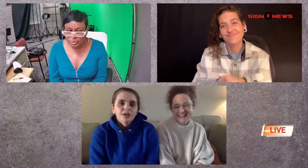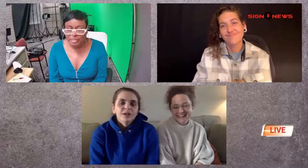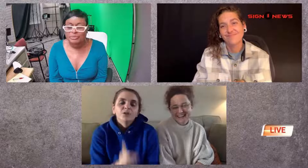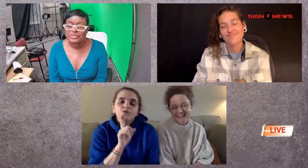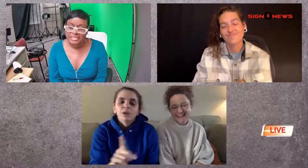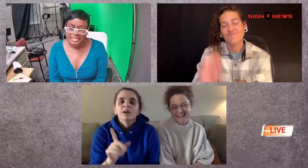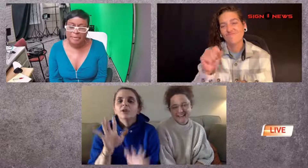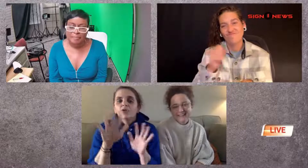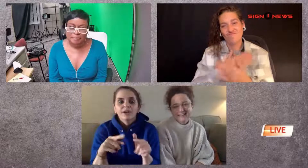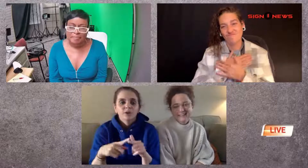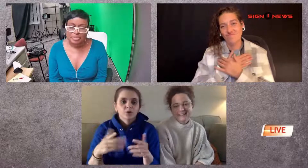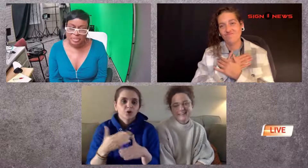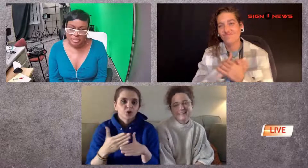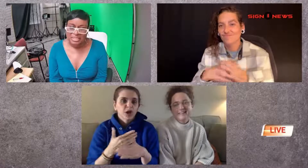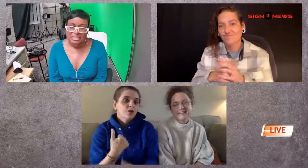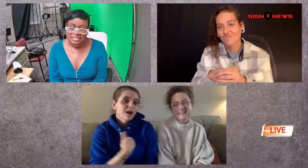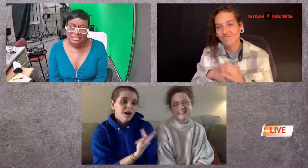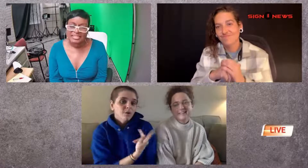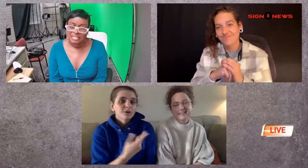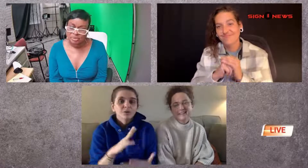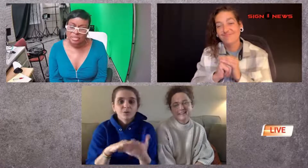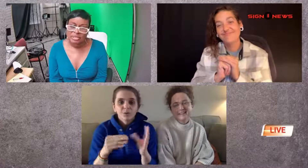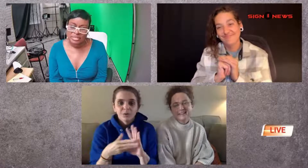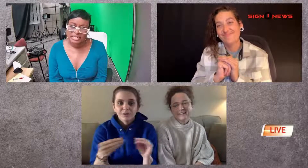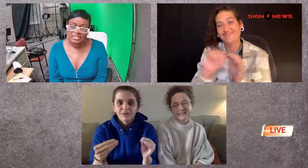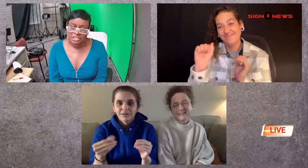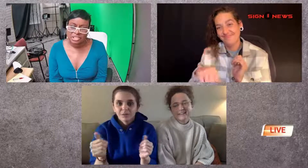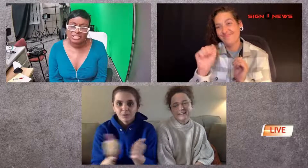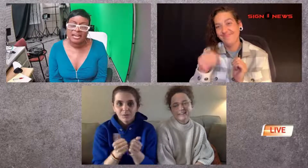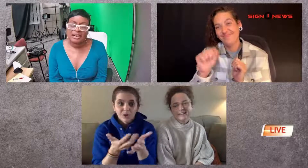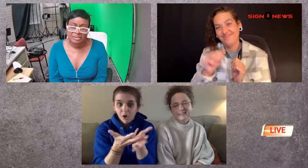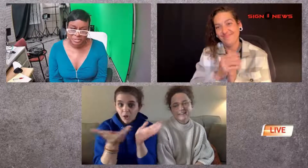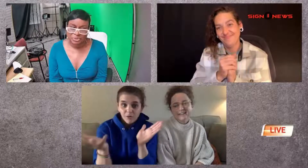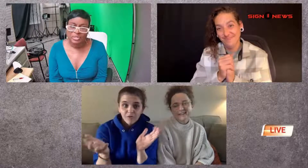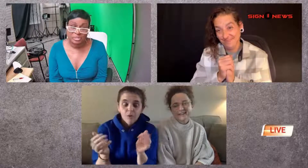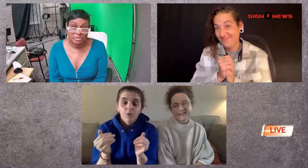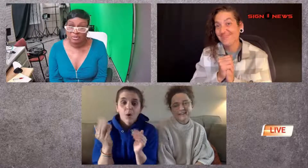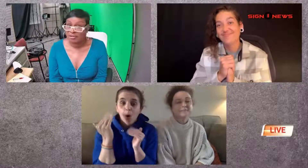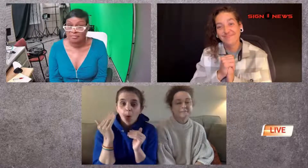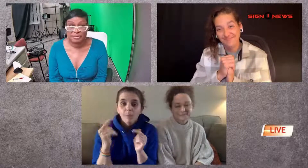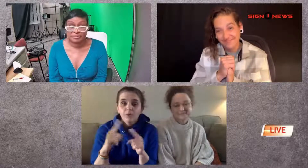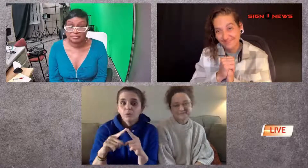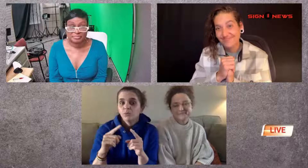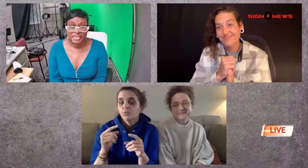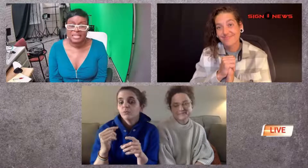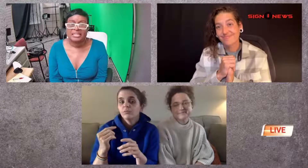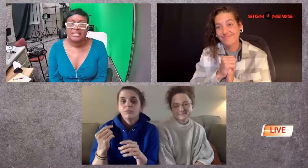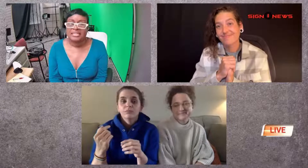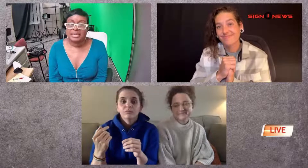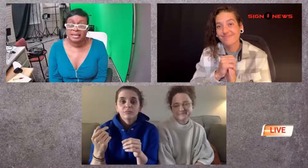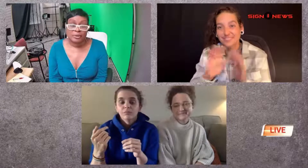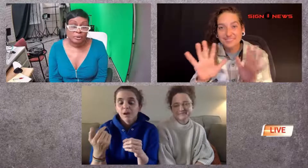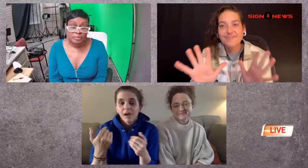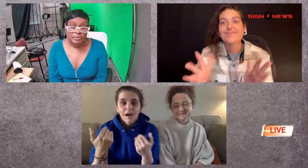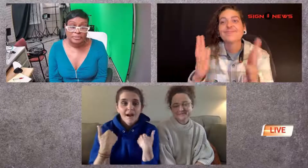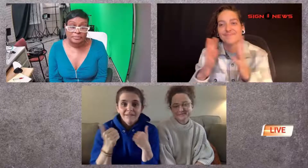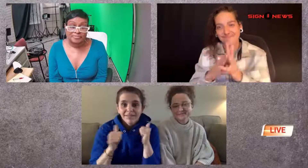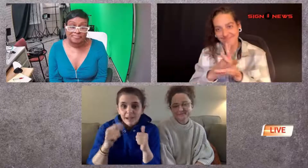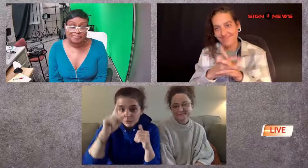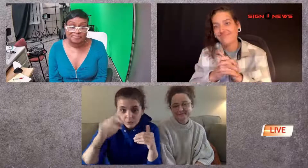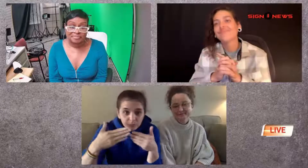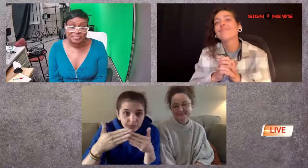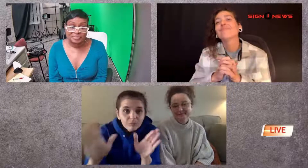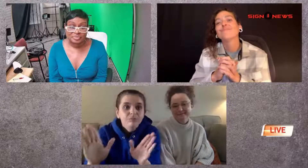We really appreciate that. It's really great to share our stories with all of you. And I hope